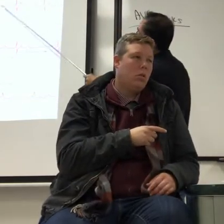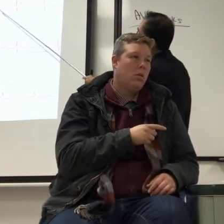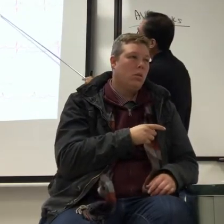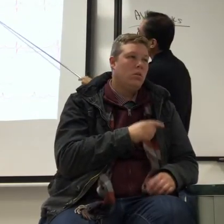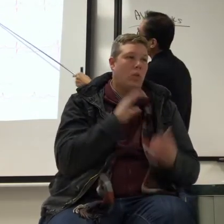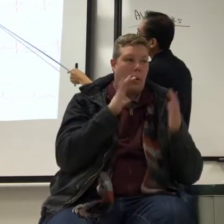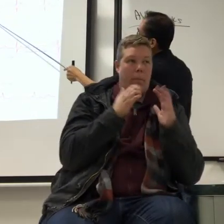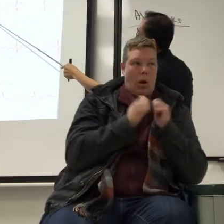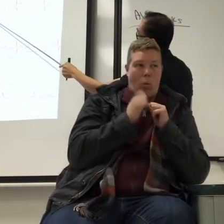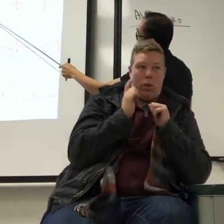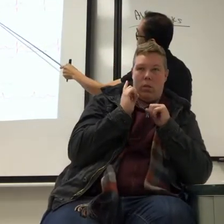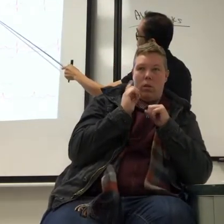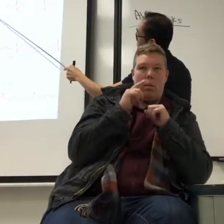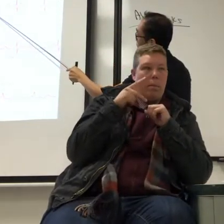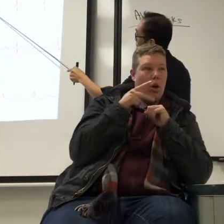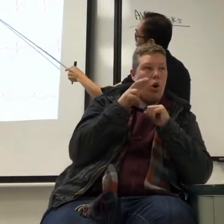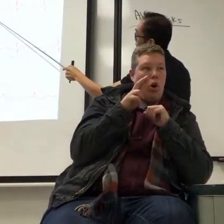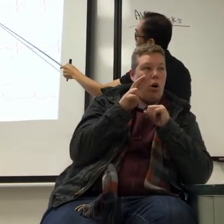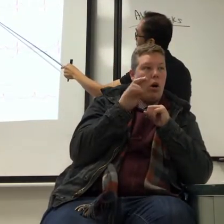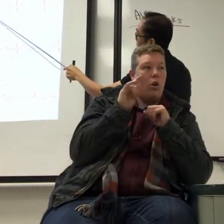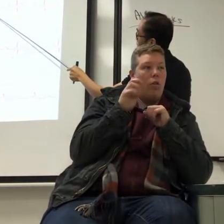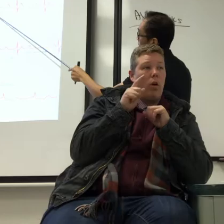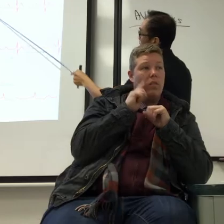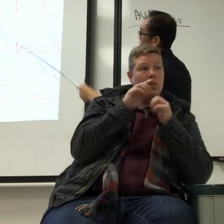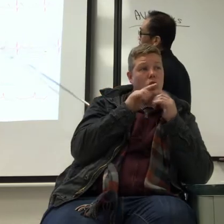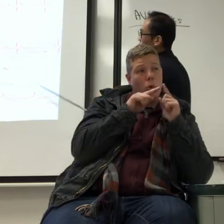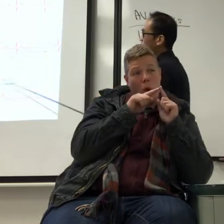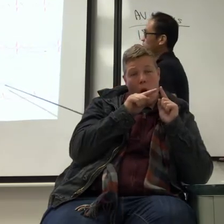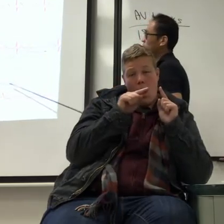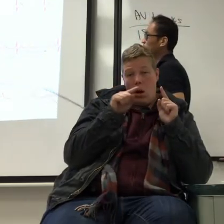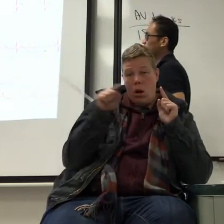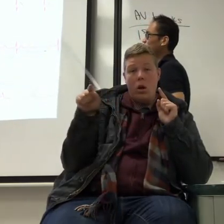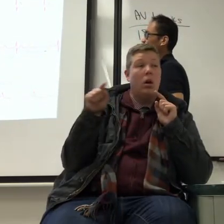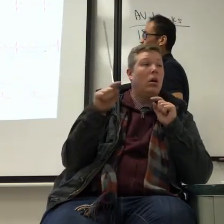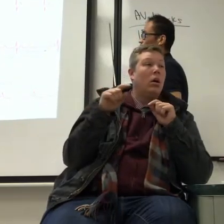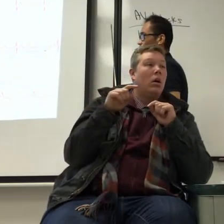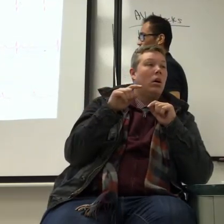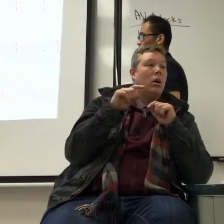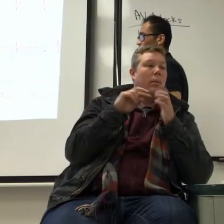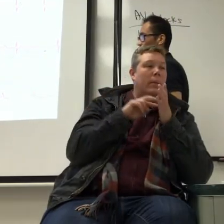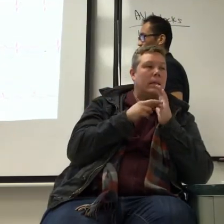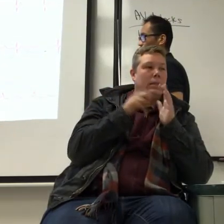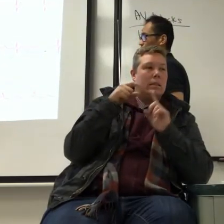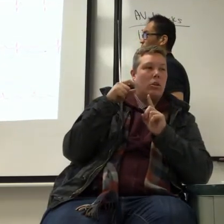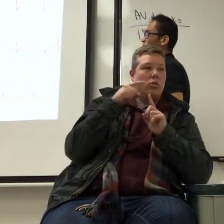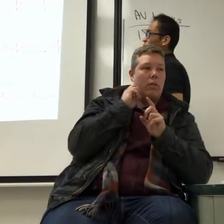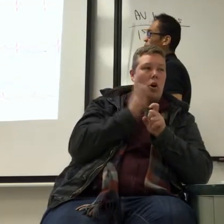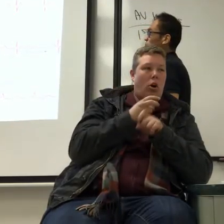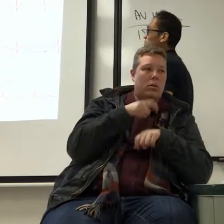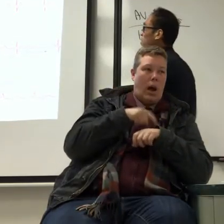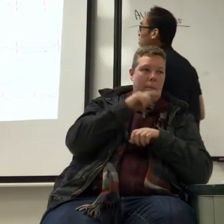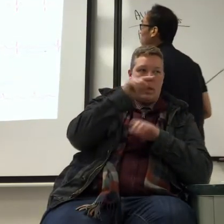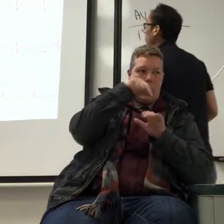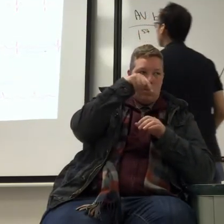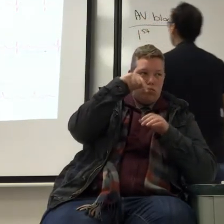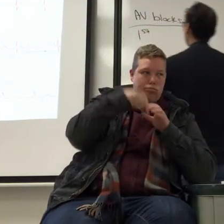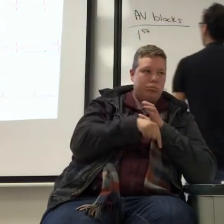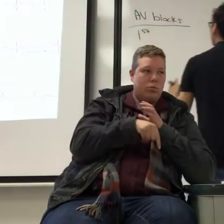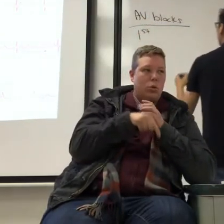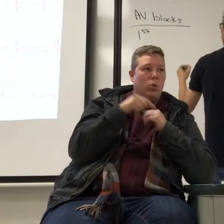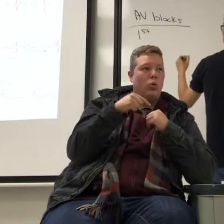when you measure the PR interval, if it's too long, that means the signal's having trouble getting down to the ventricles.